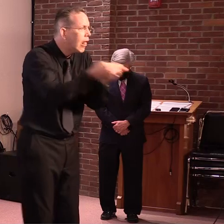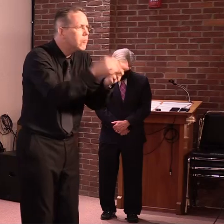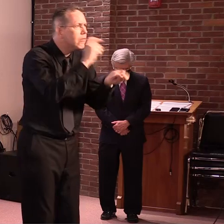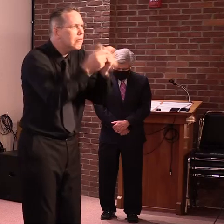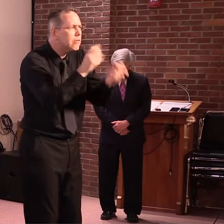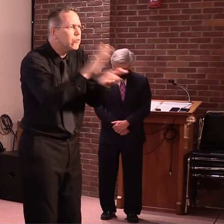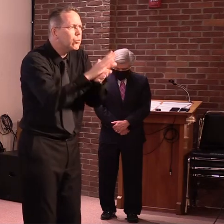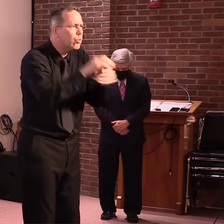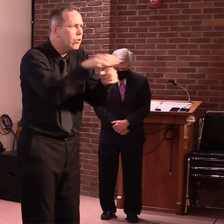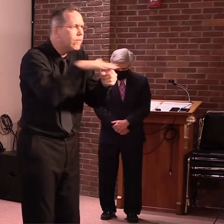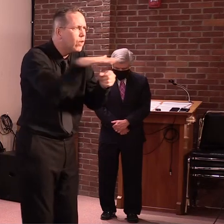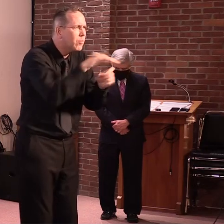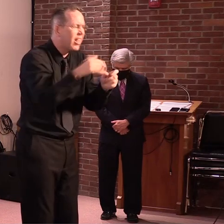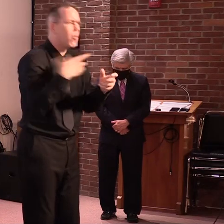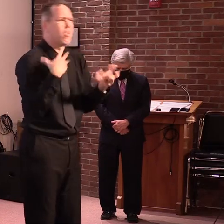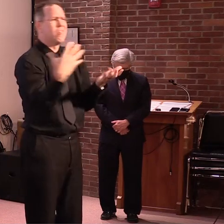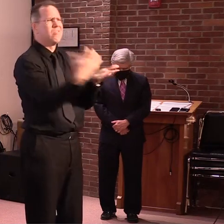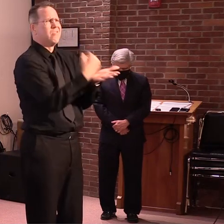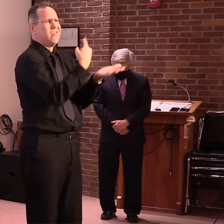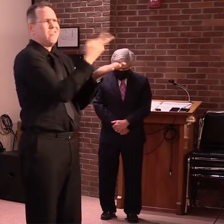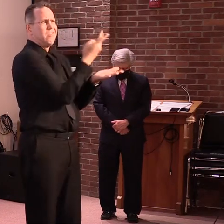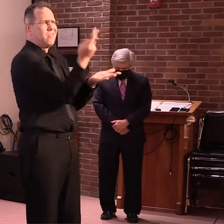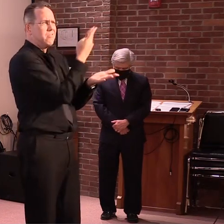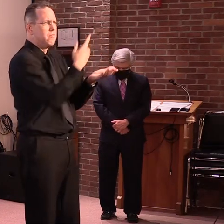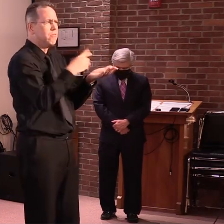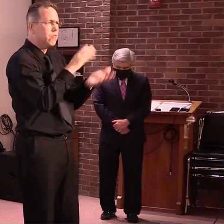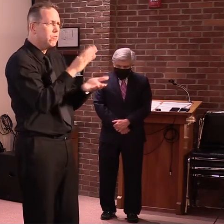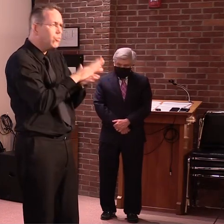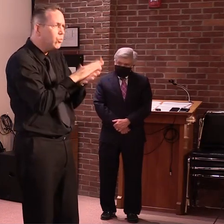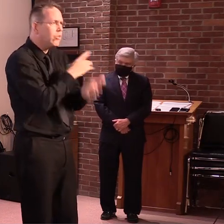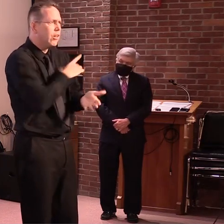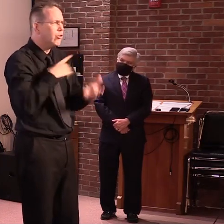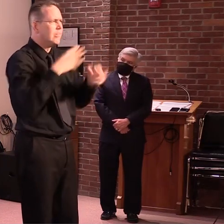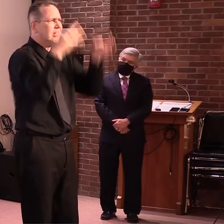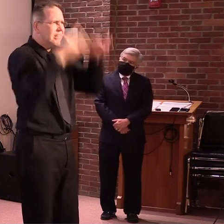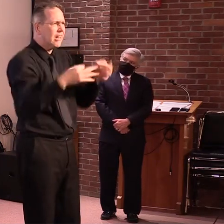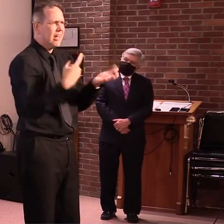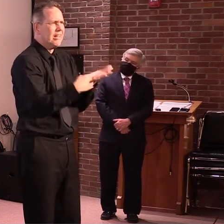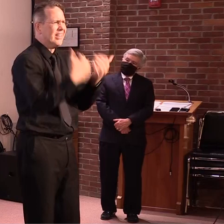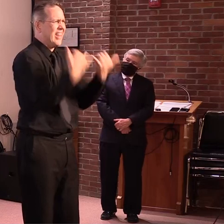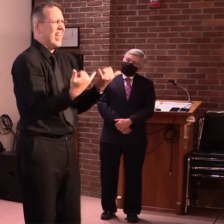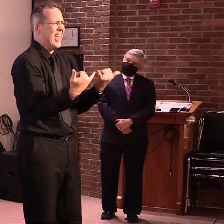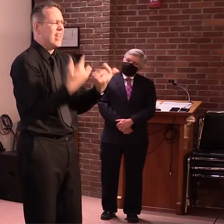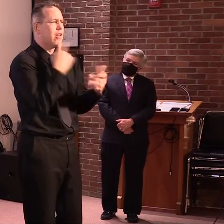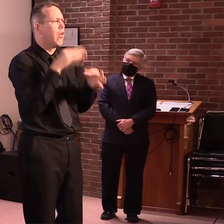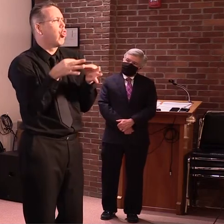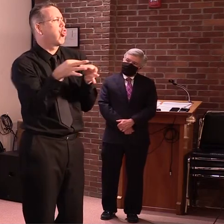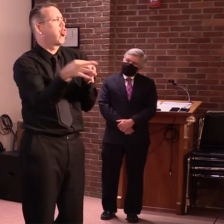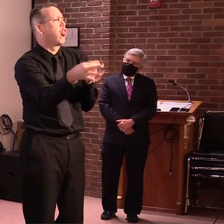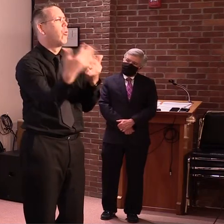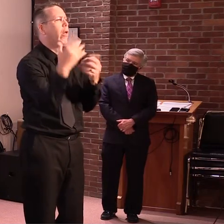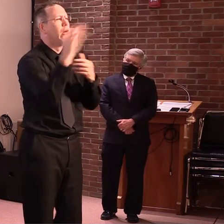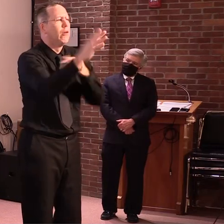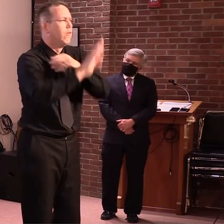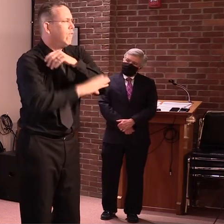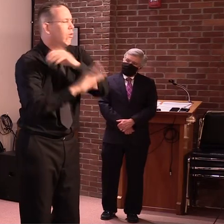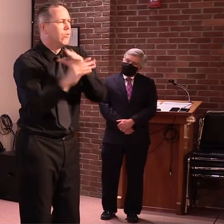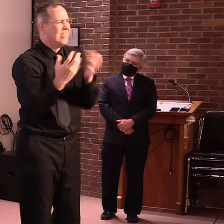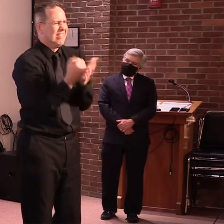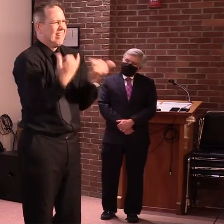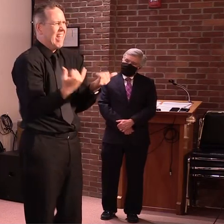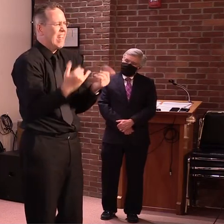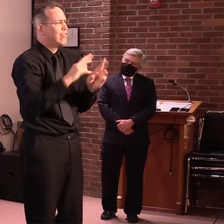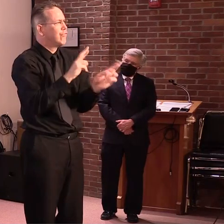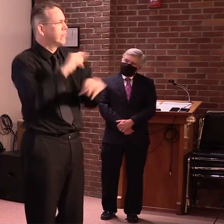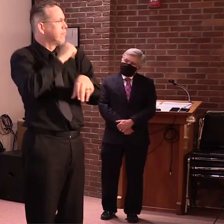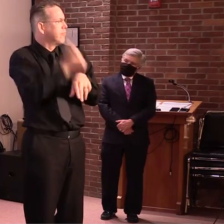than later, so we're ready in the fall. Finally, before I turn it over to Secretary French, I want to clarify